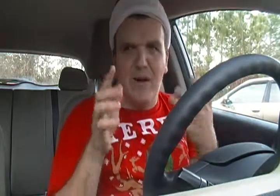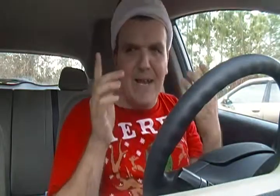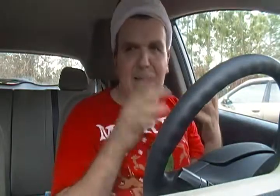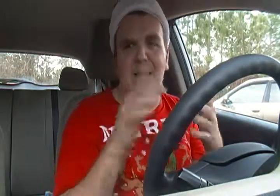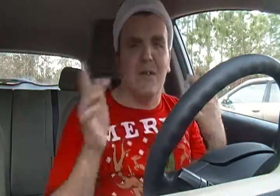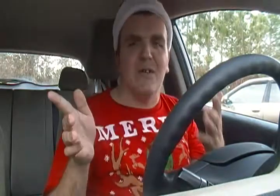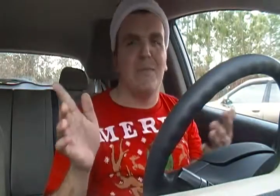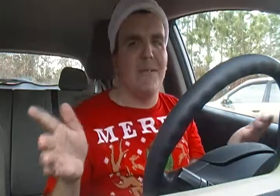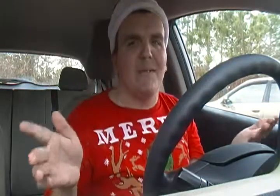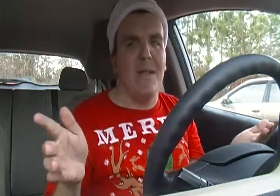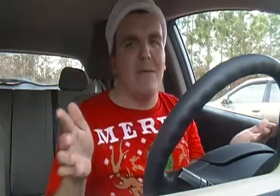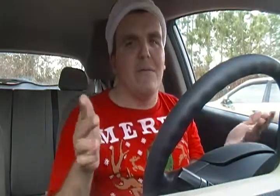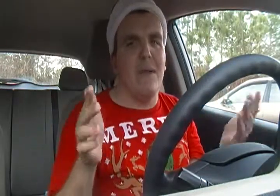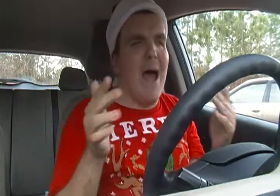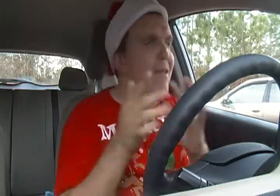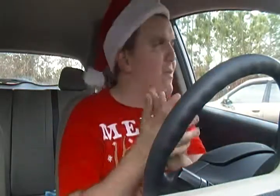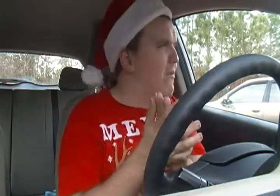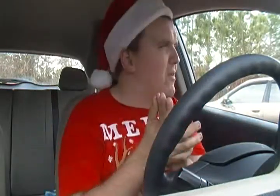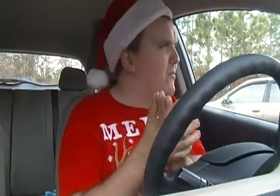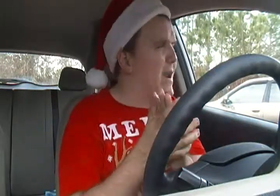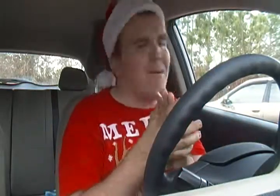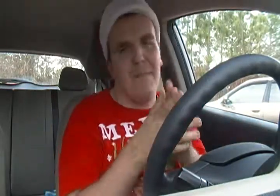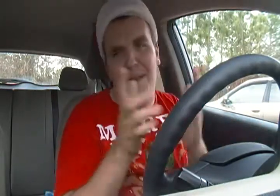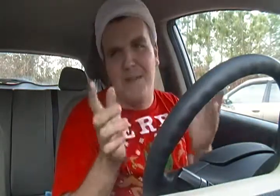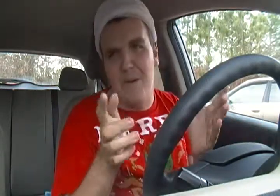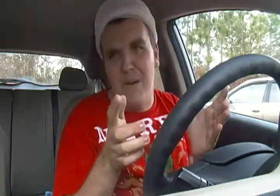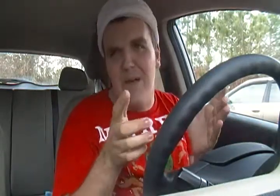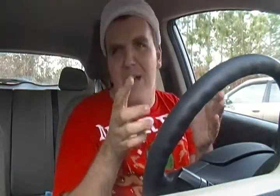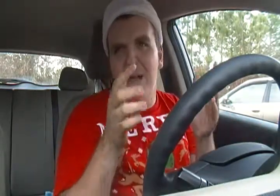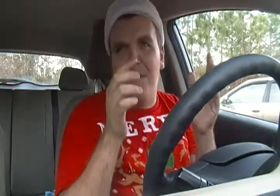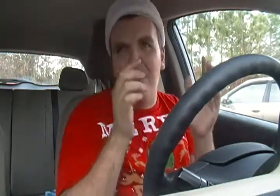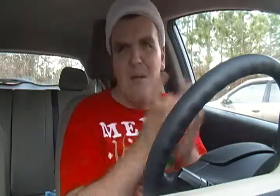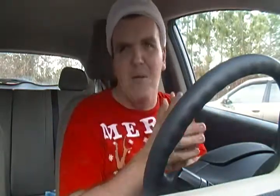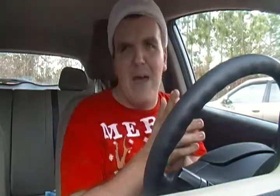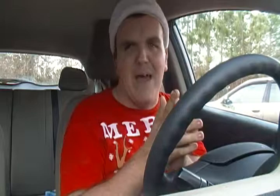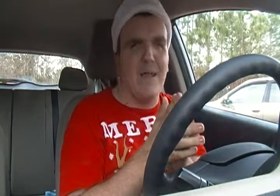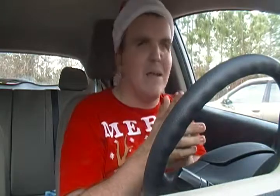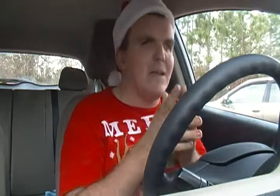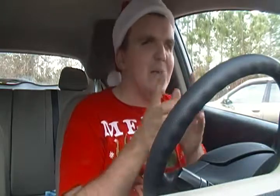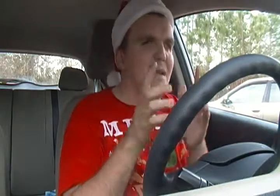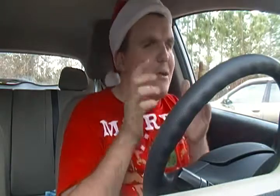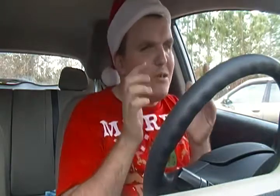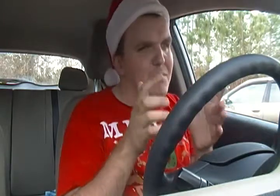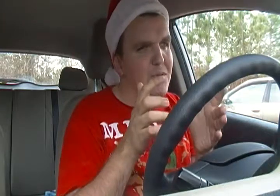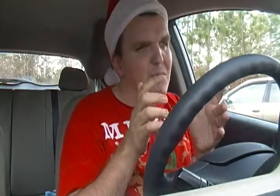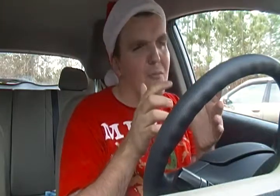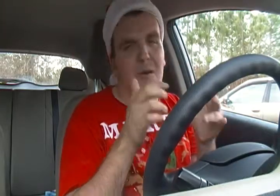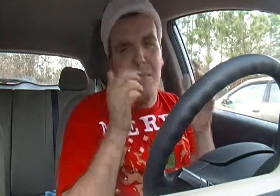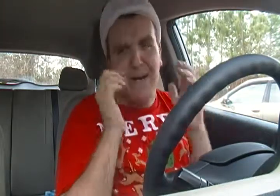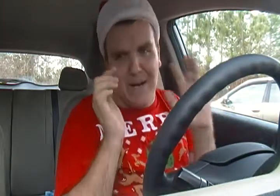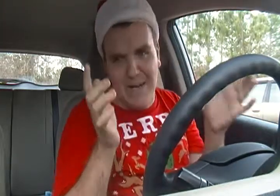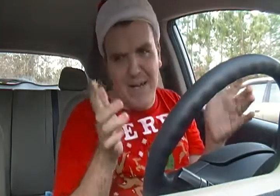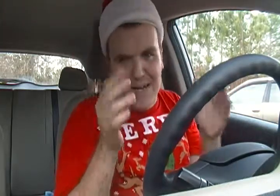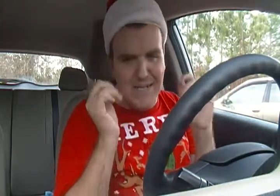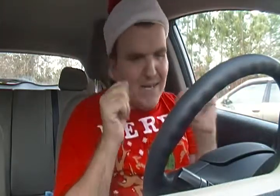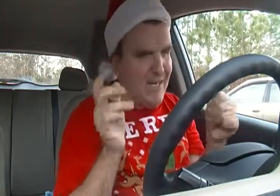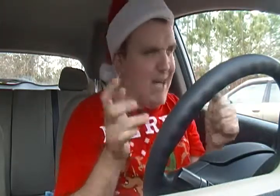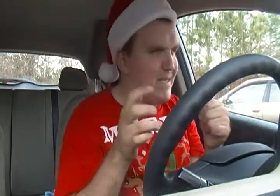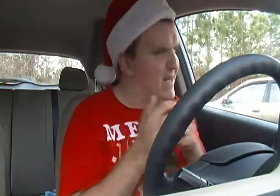story is a christmas that i wonder whenever they made this movie if they knew that a christmas story would be an instant classic